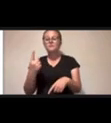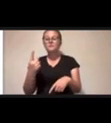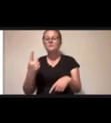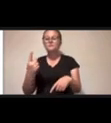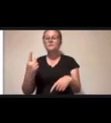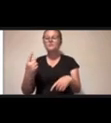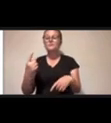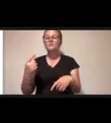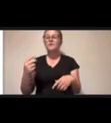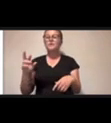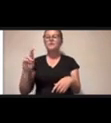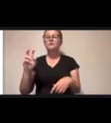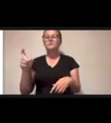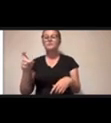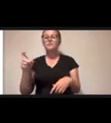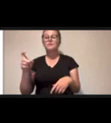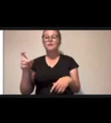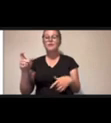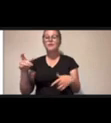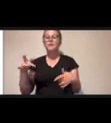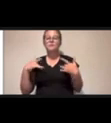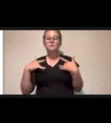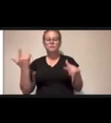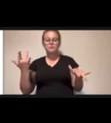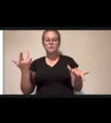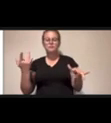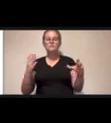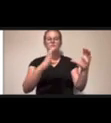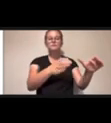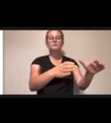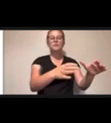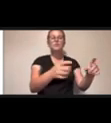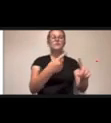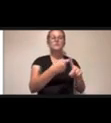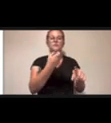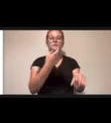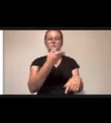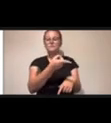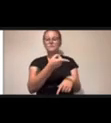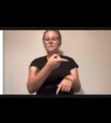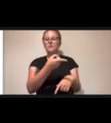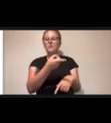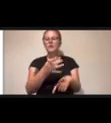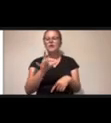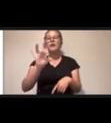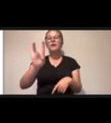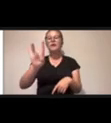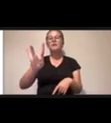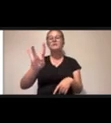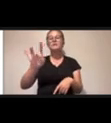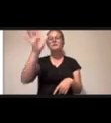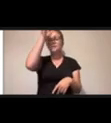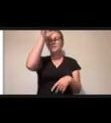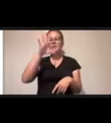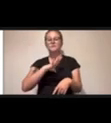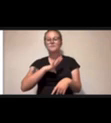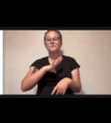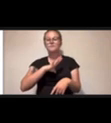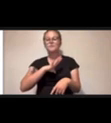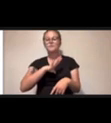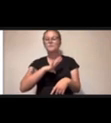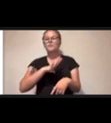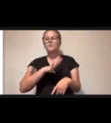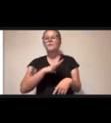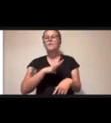From the 11 patients that were diagnosed with bipolar disorder, 8 of them